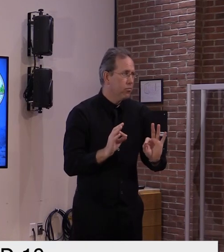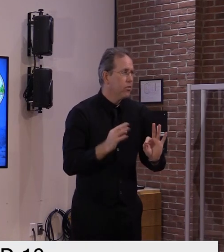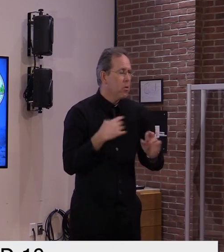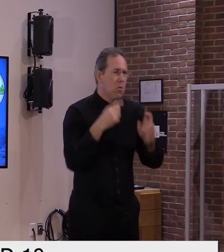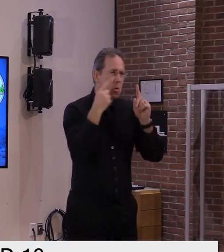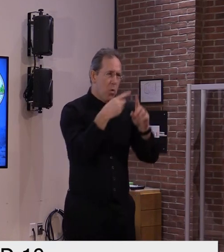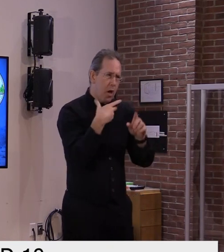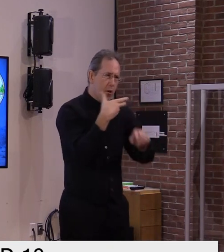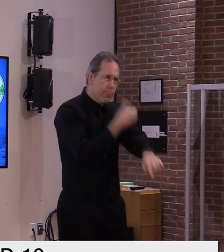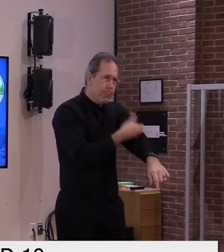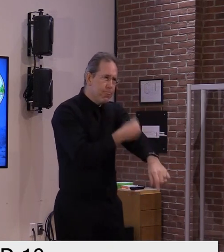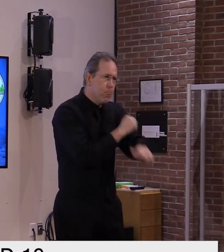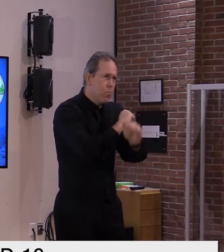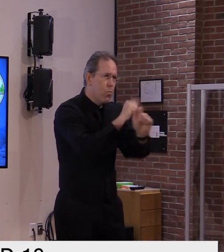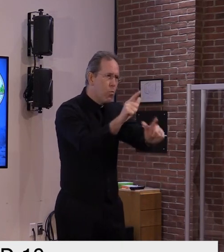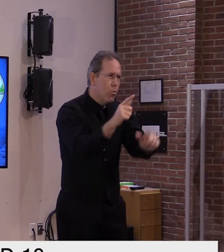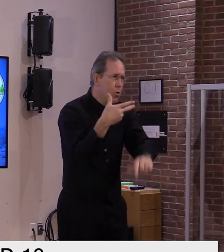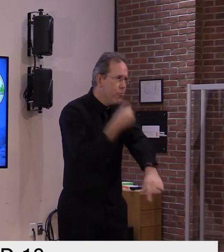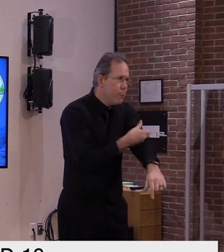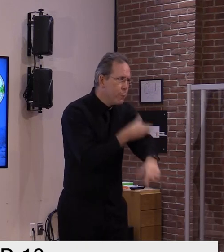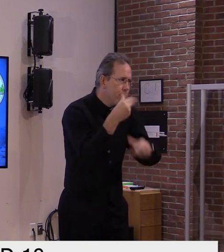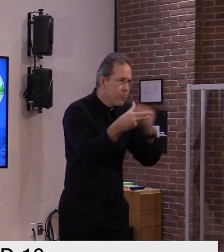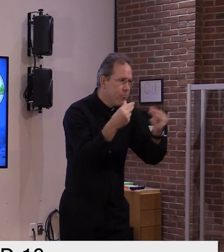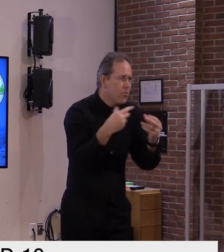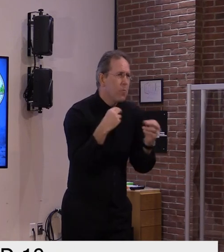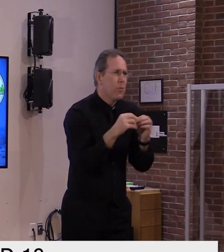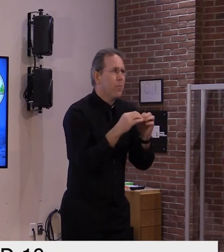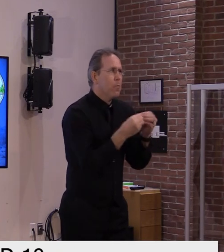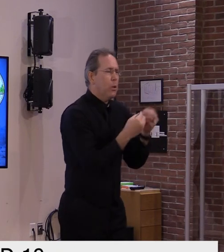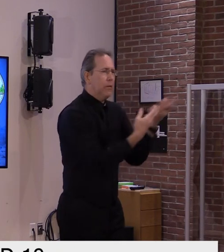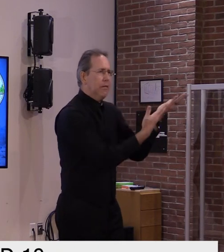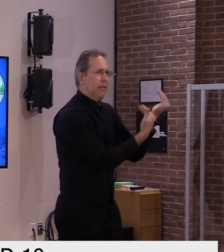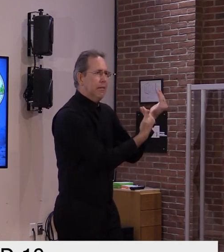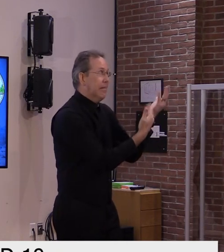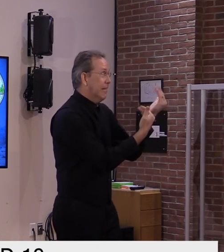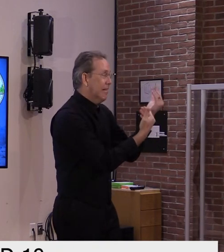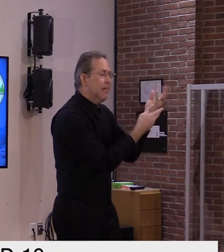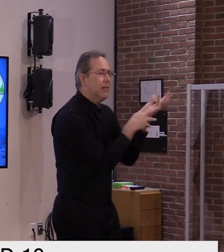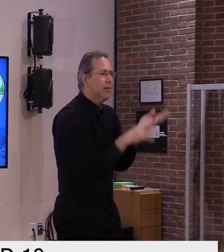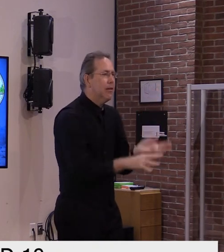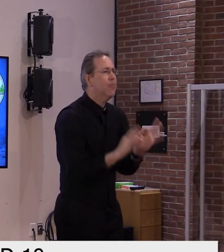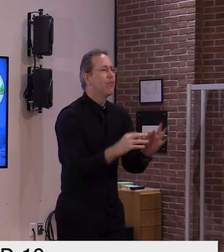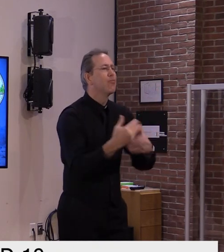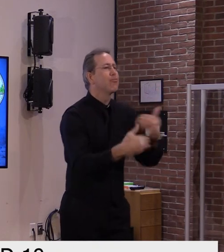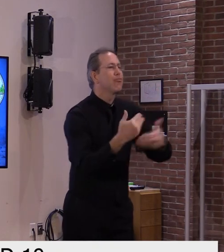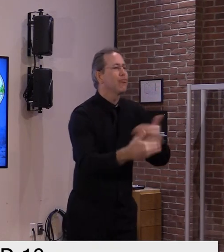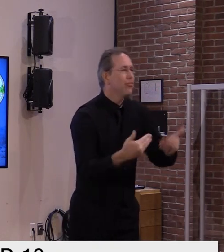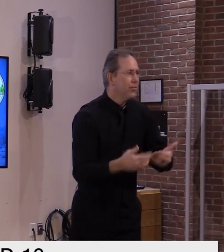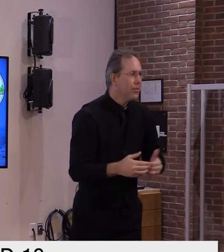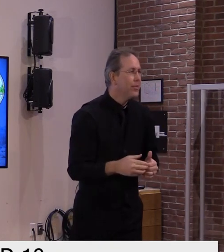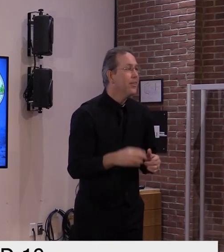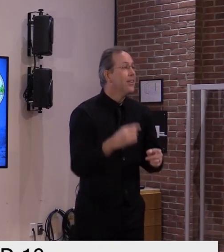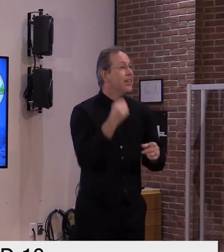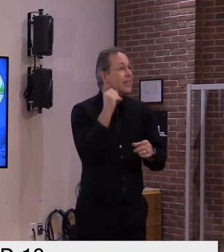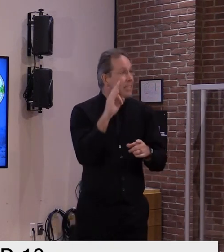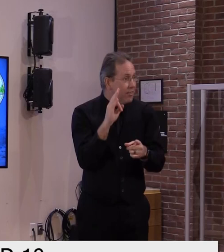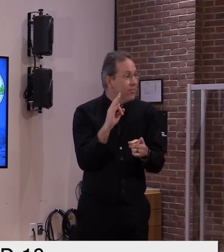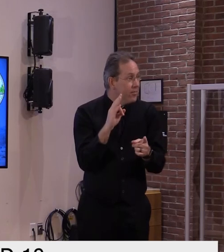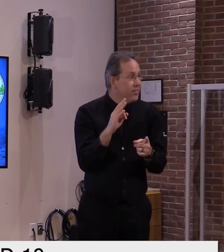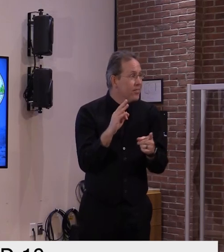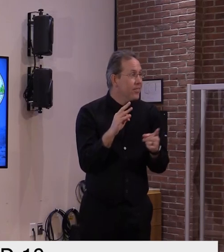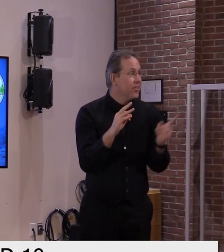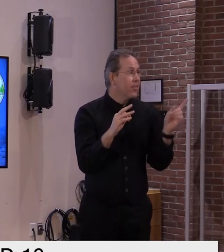just need more of the vaccine itself. So if there was if there's something that they could do